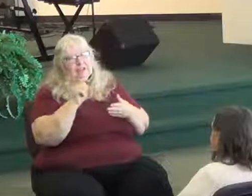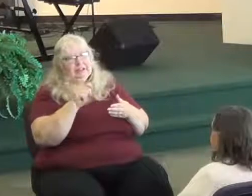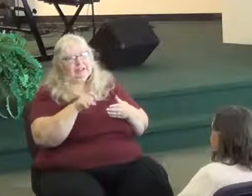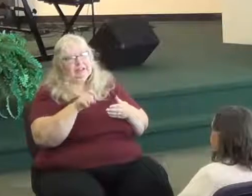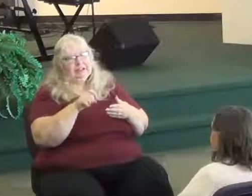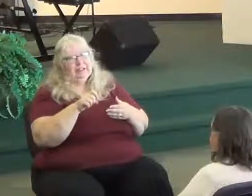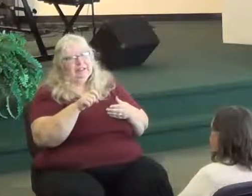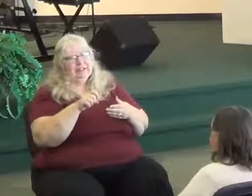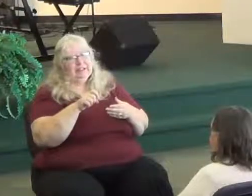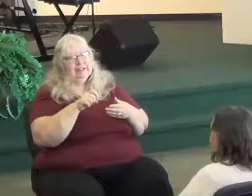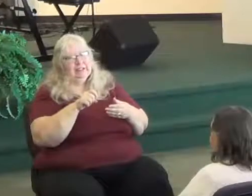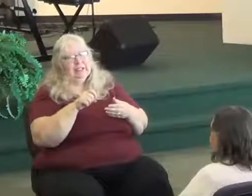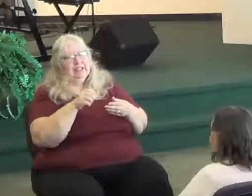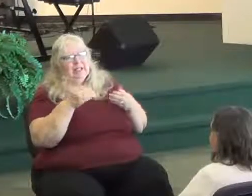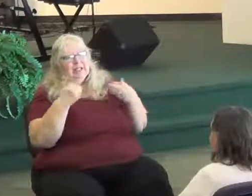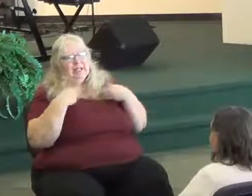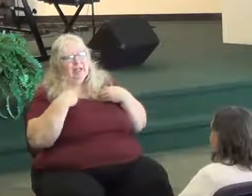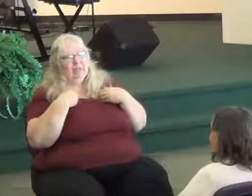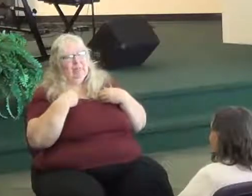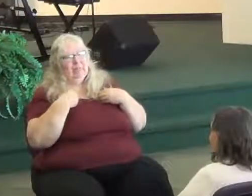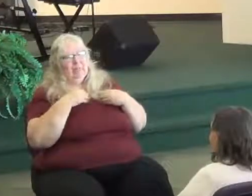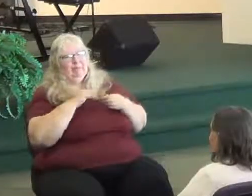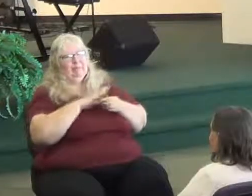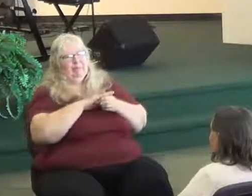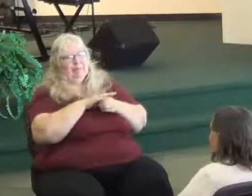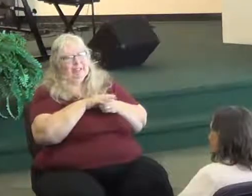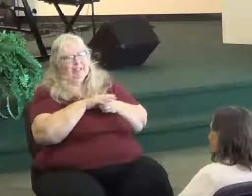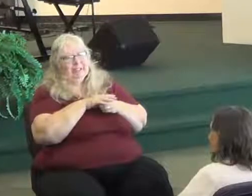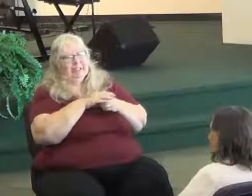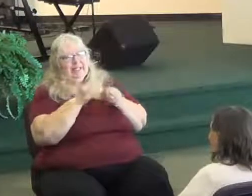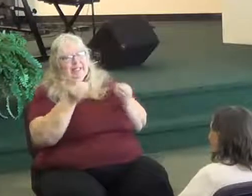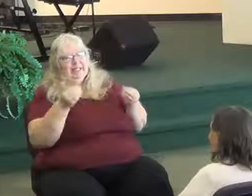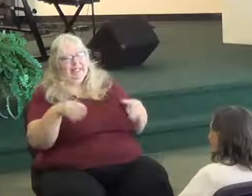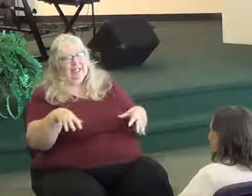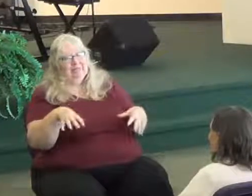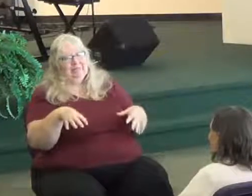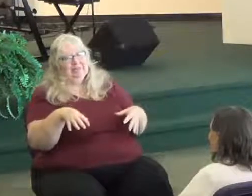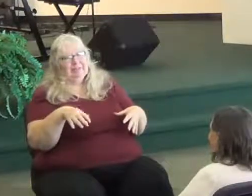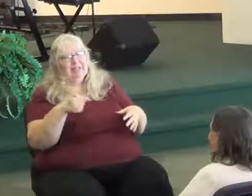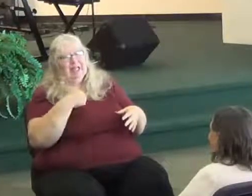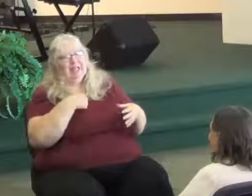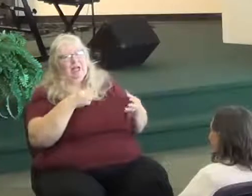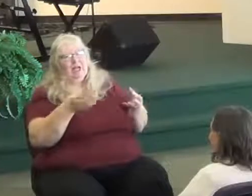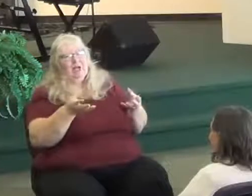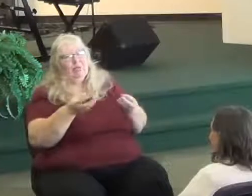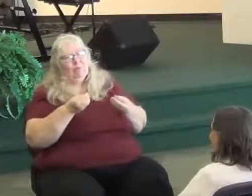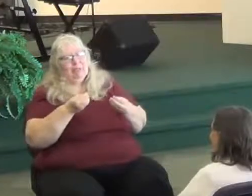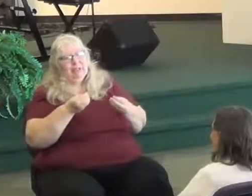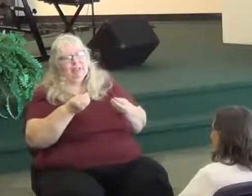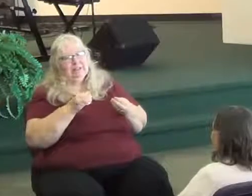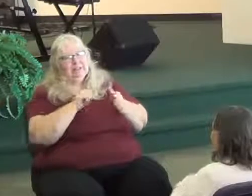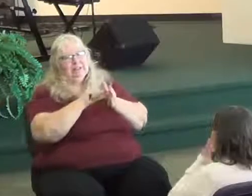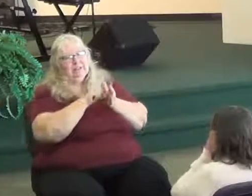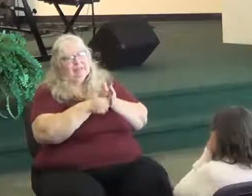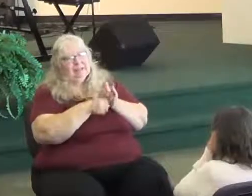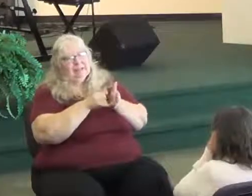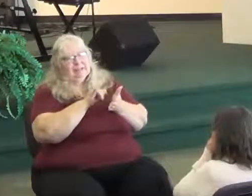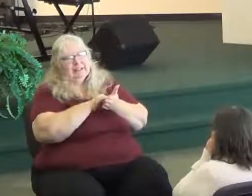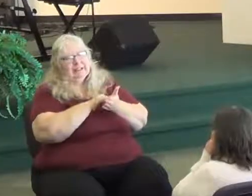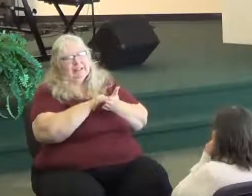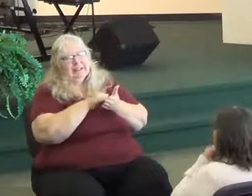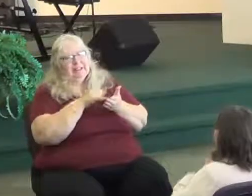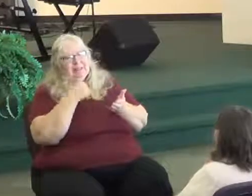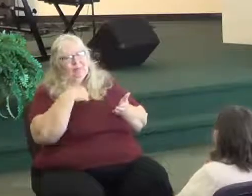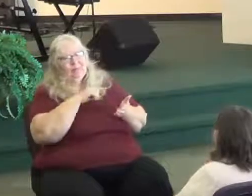need and plenty left over to share with others. And I want to emphasize that, because God blesses us to share it with